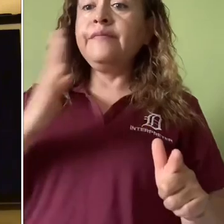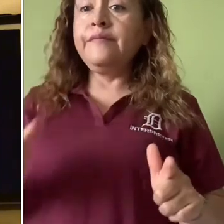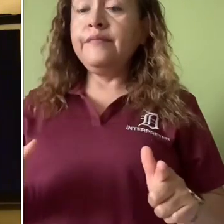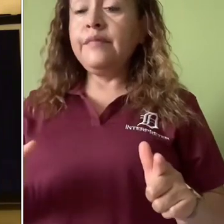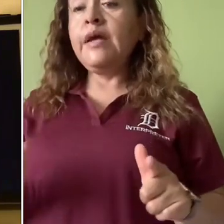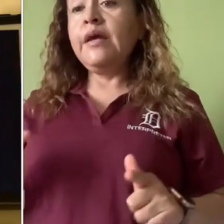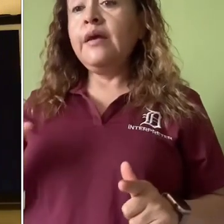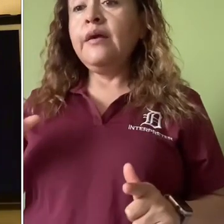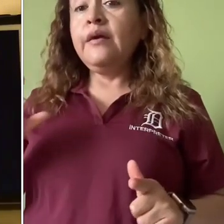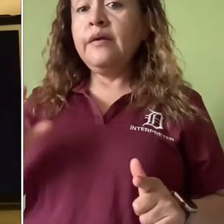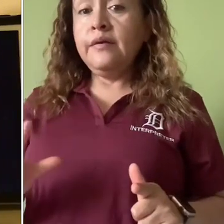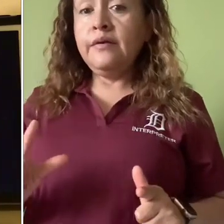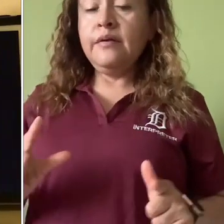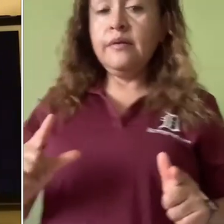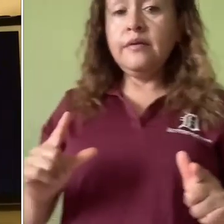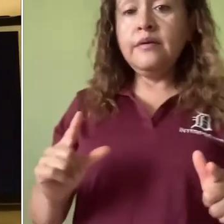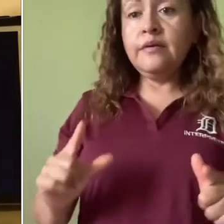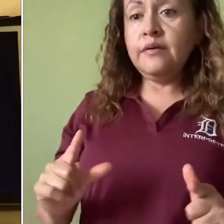here,